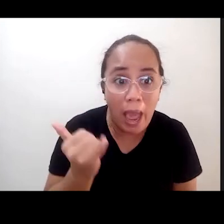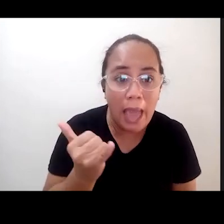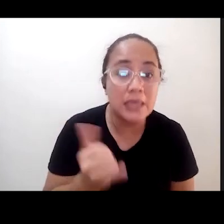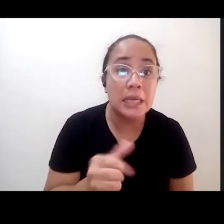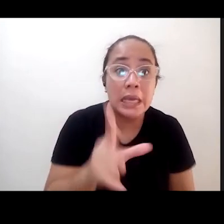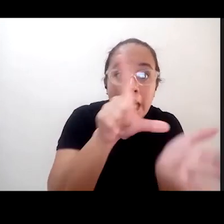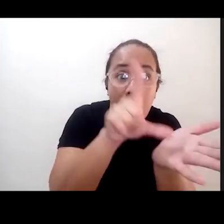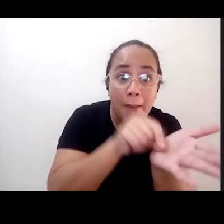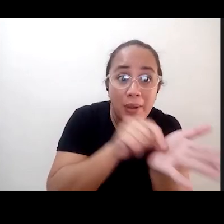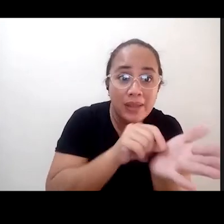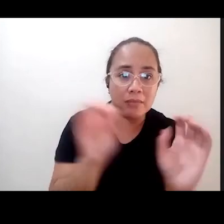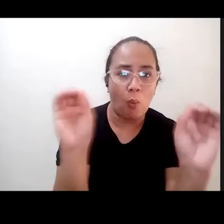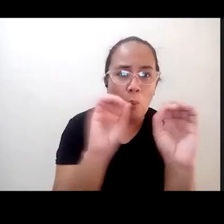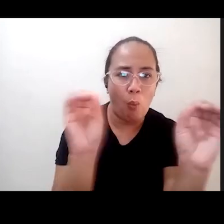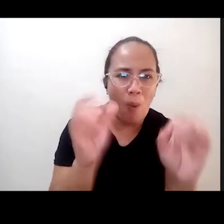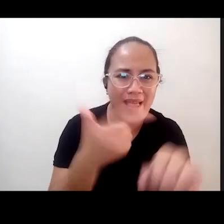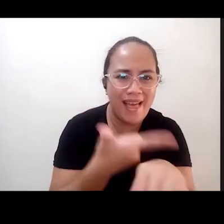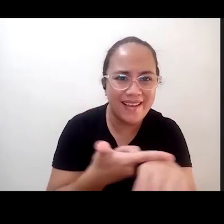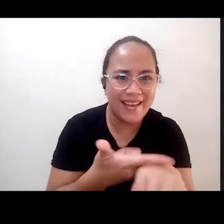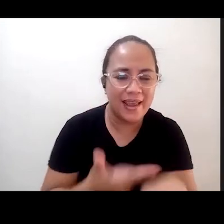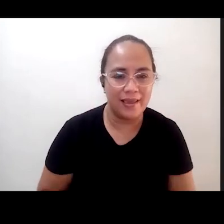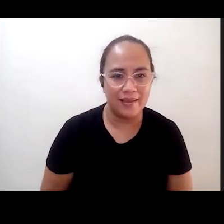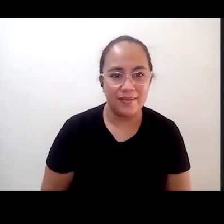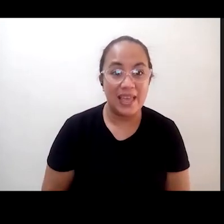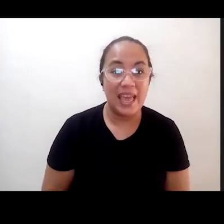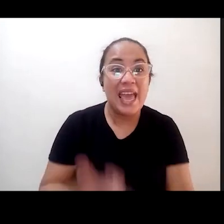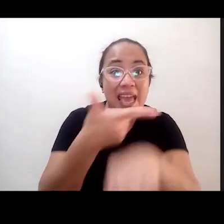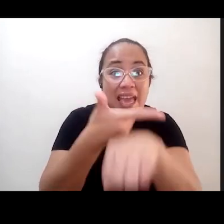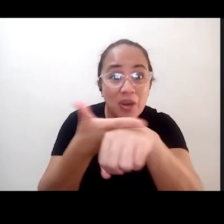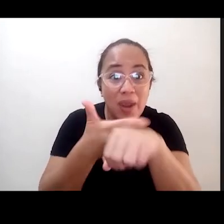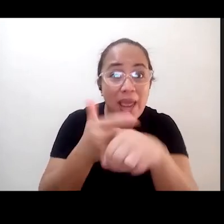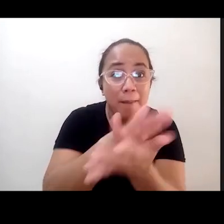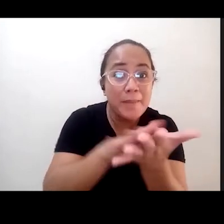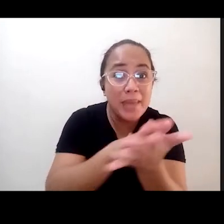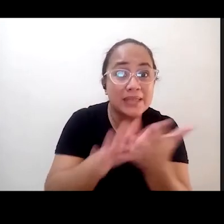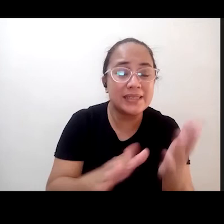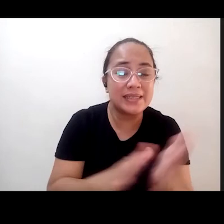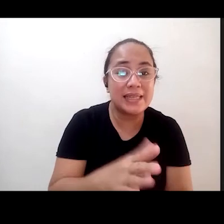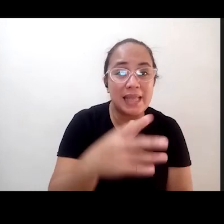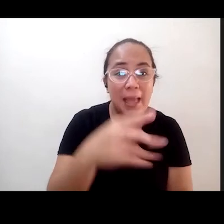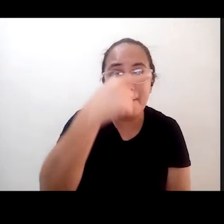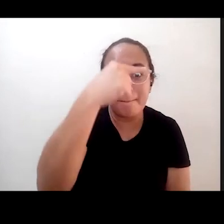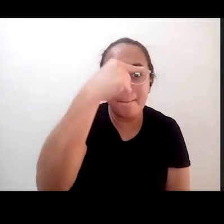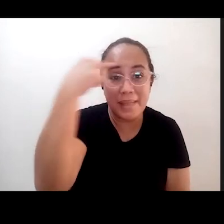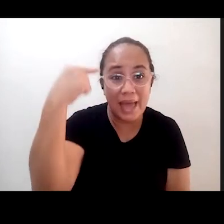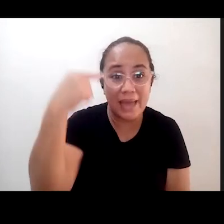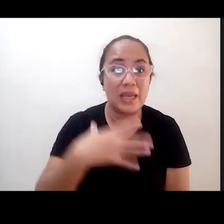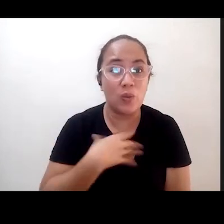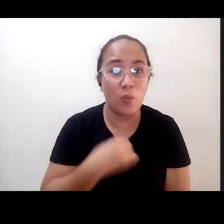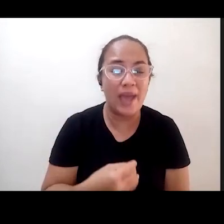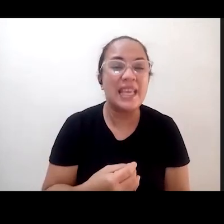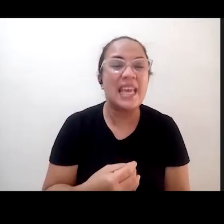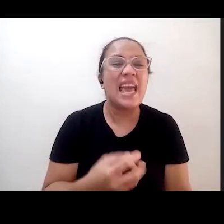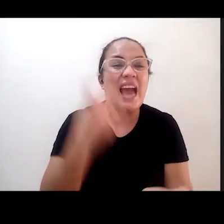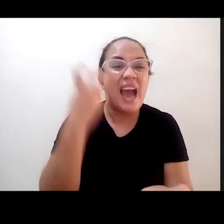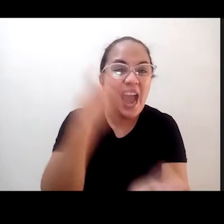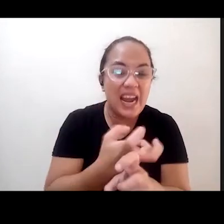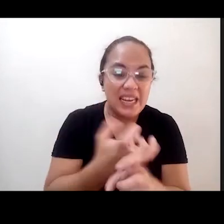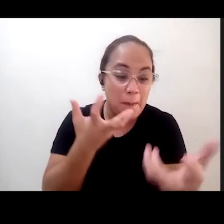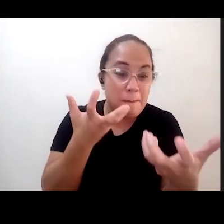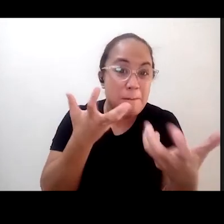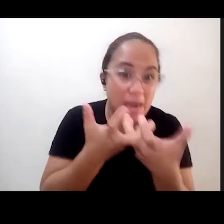gray. Gray is a mixture of black and white, and it's very difficult to match gray.